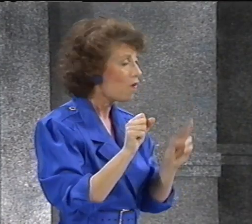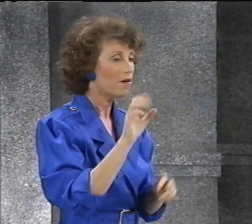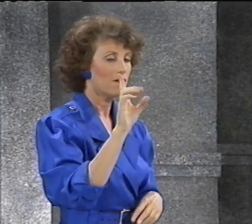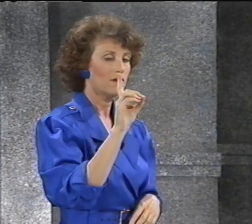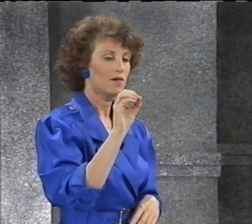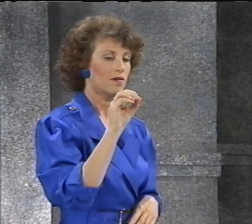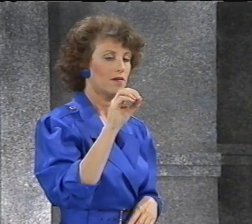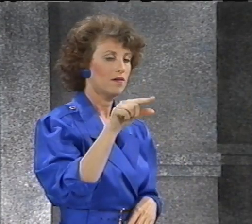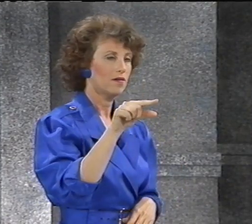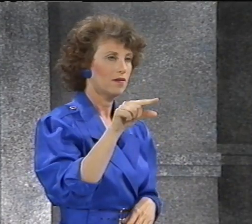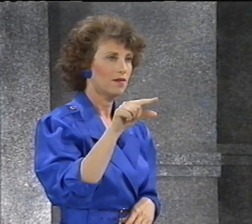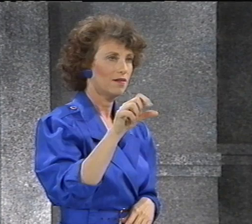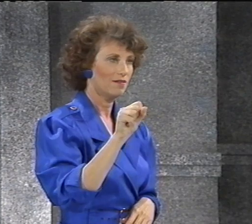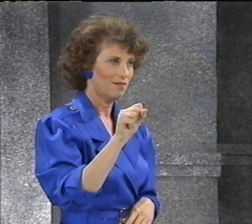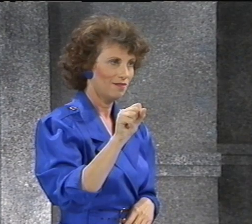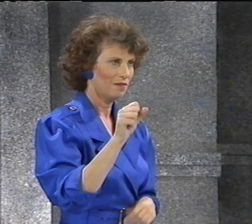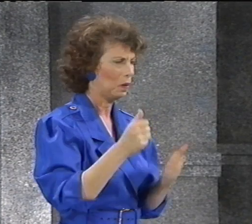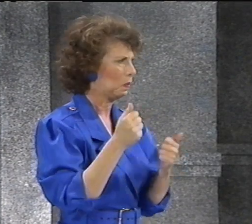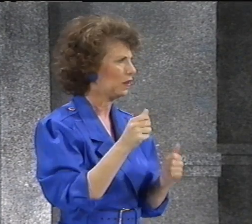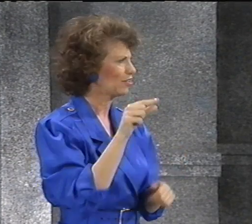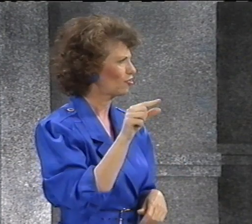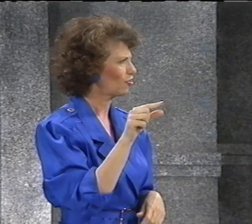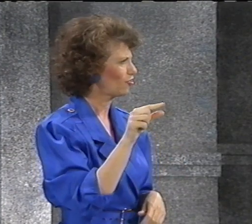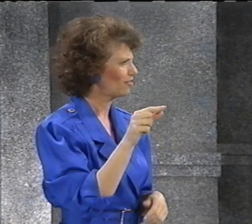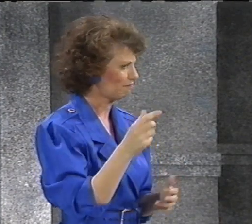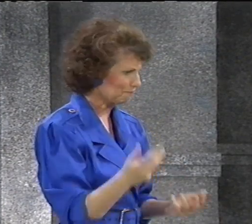You'll notice that there are 2 different ways to make the G.